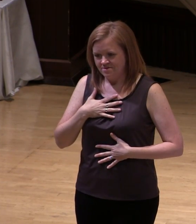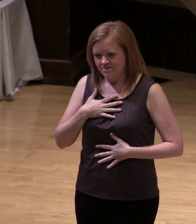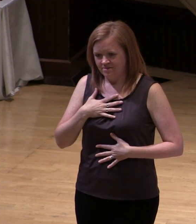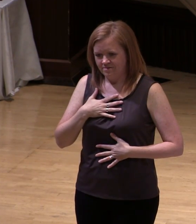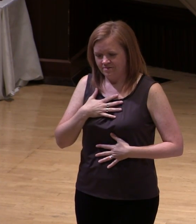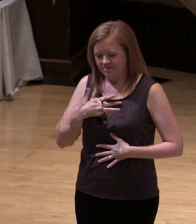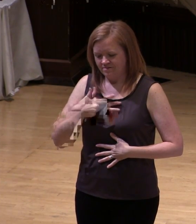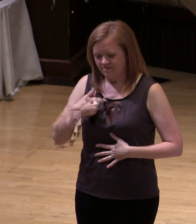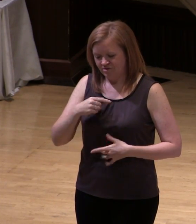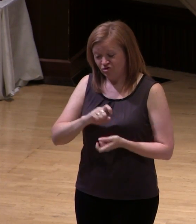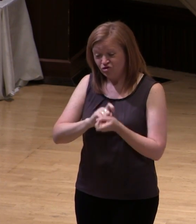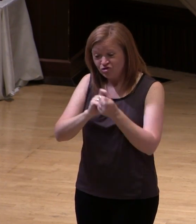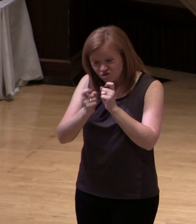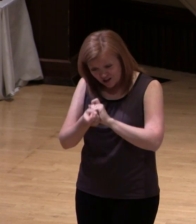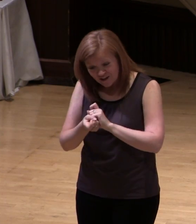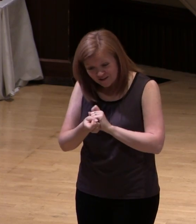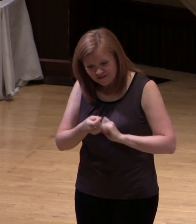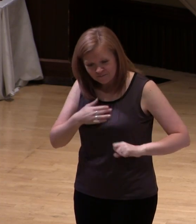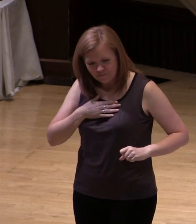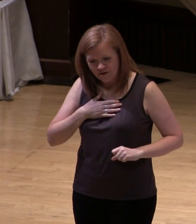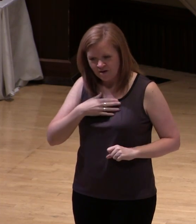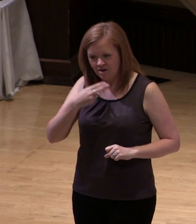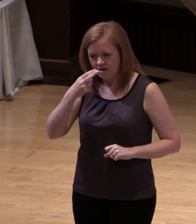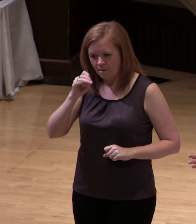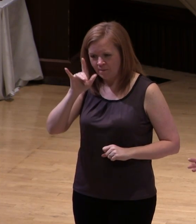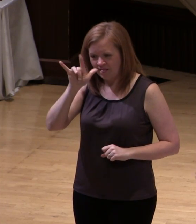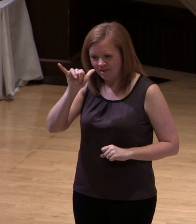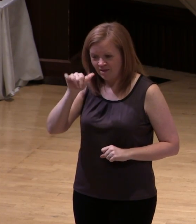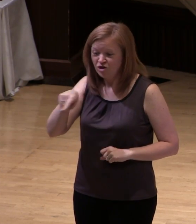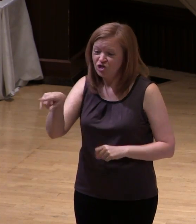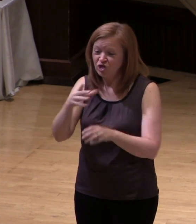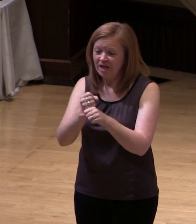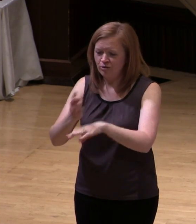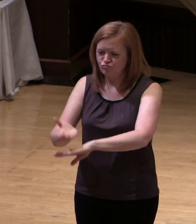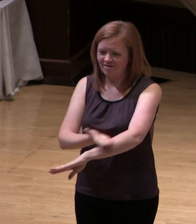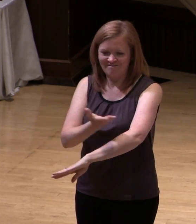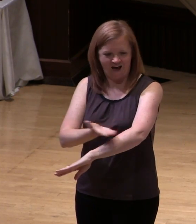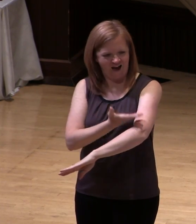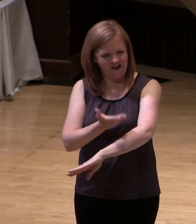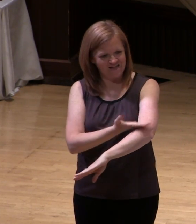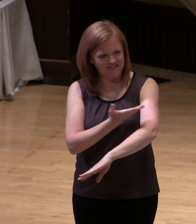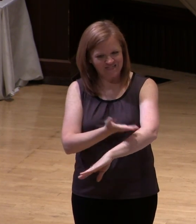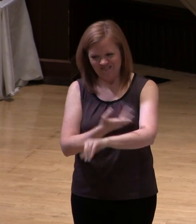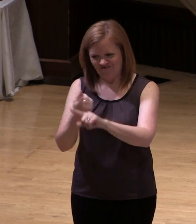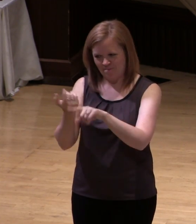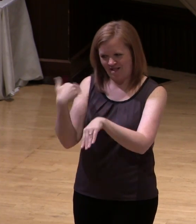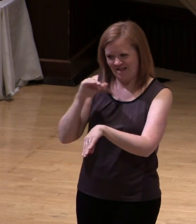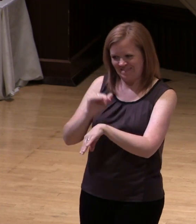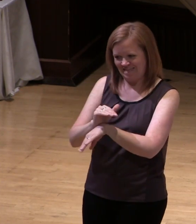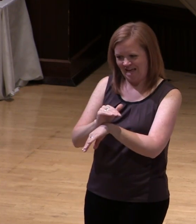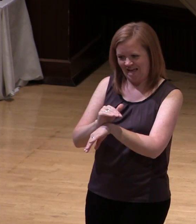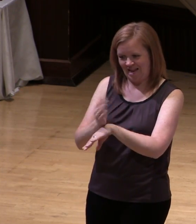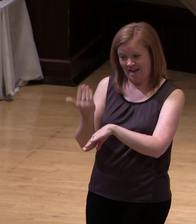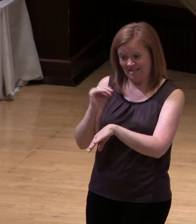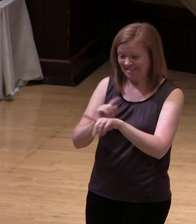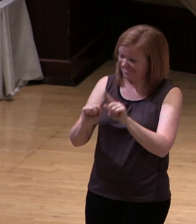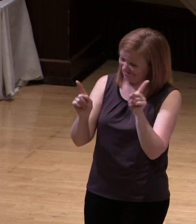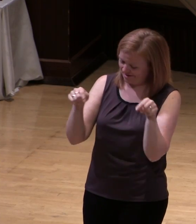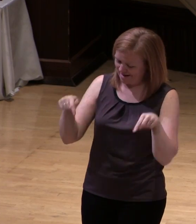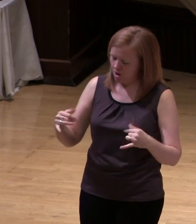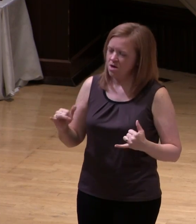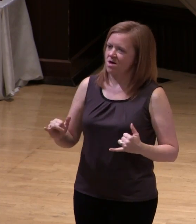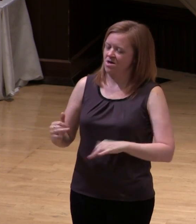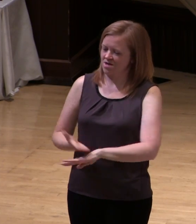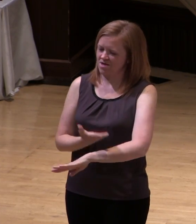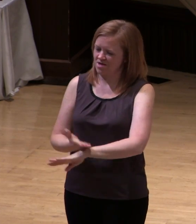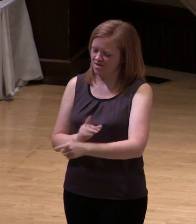myself changing my homily thing, so you can get the revised version last time. And I